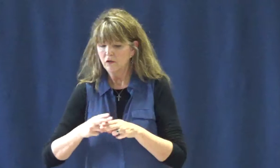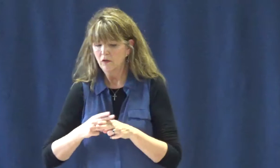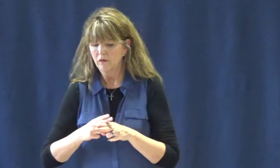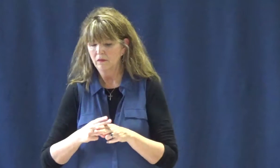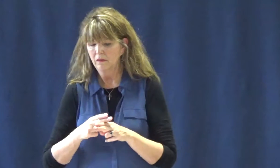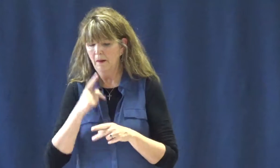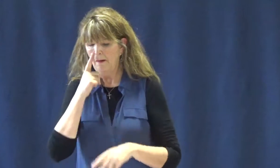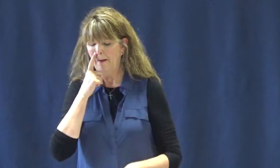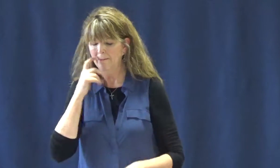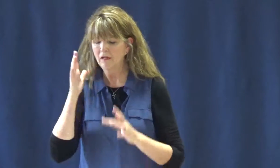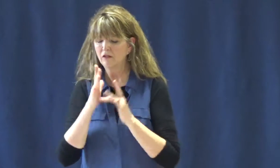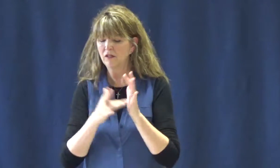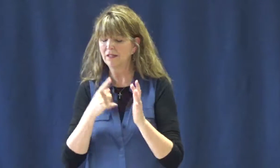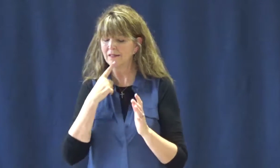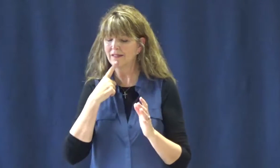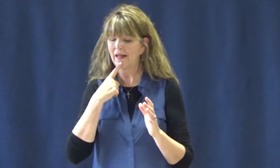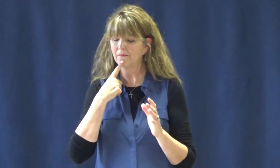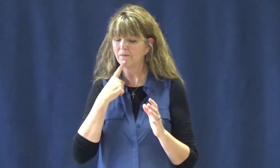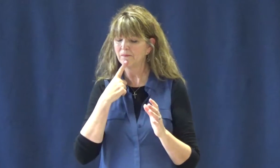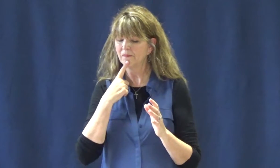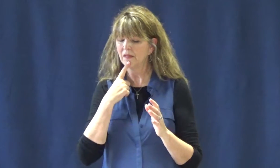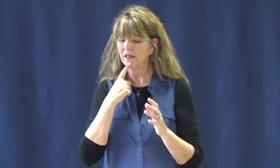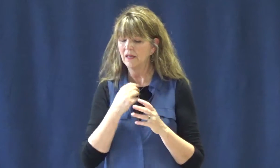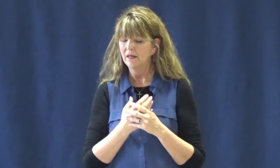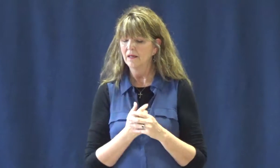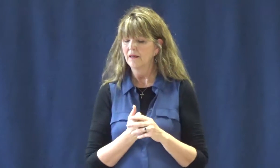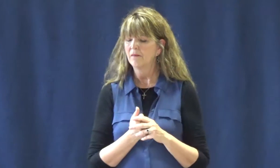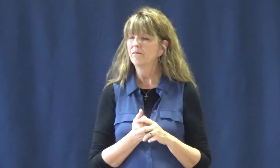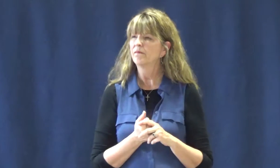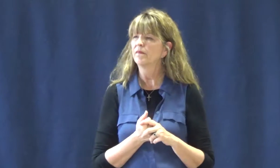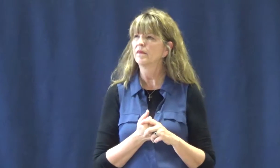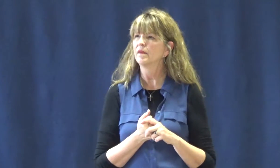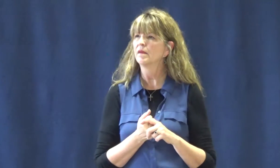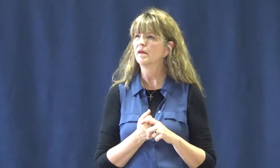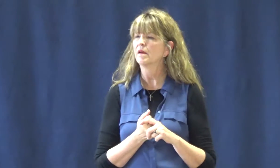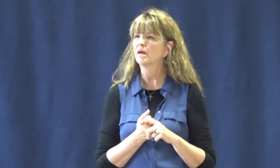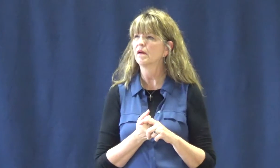Jesus will be coming soon. Jesus said,